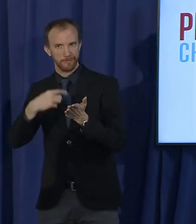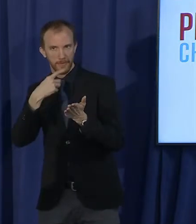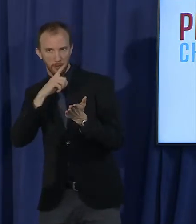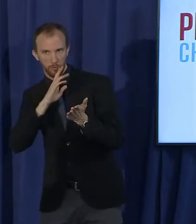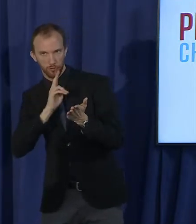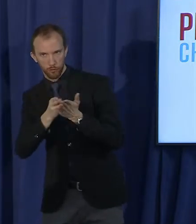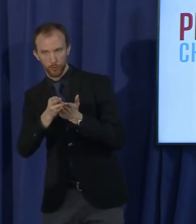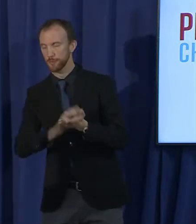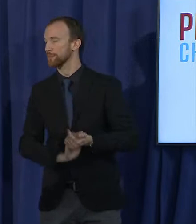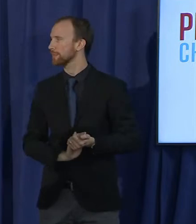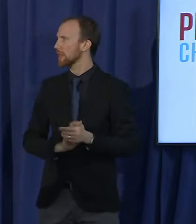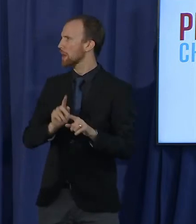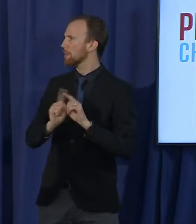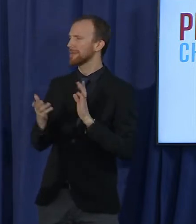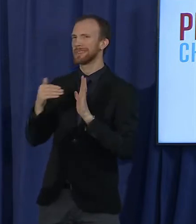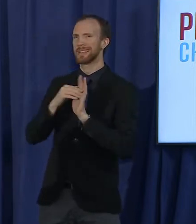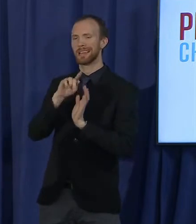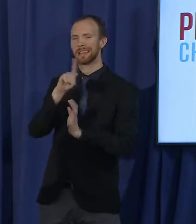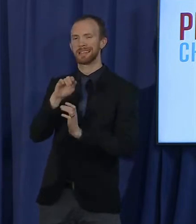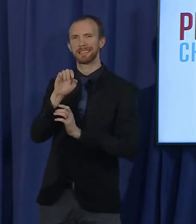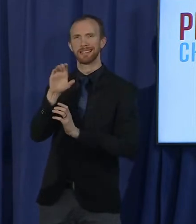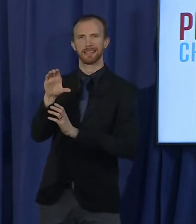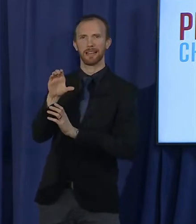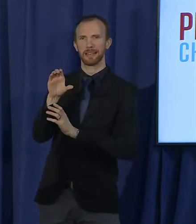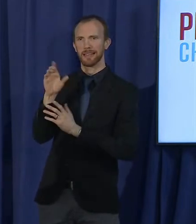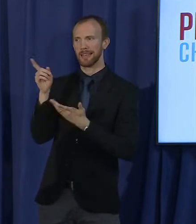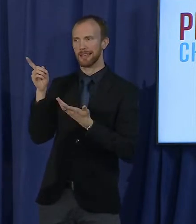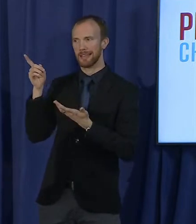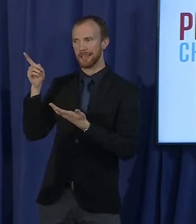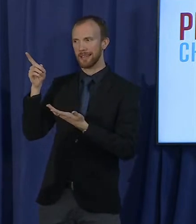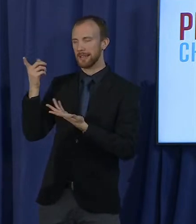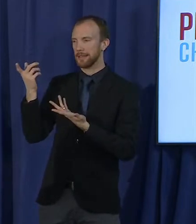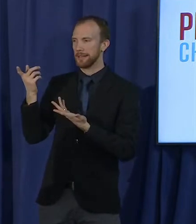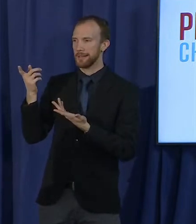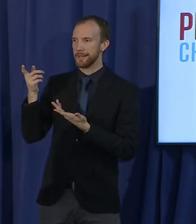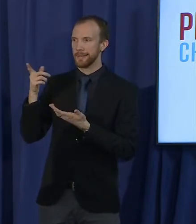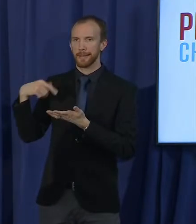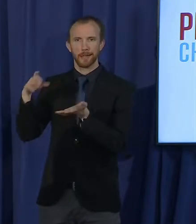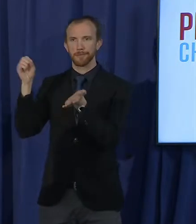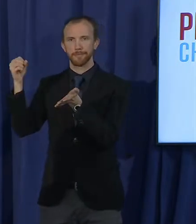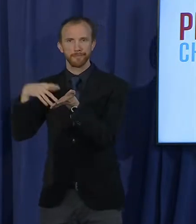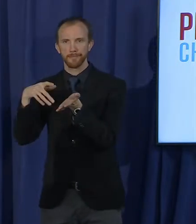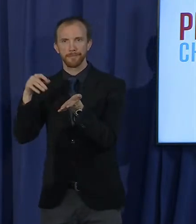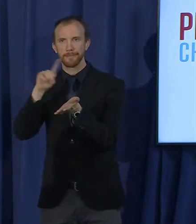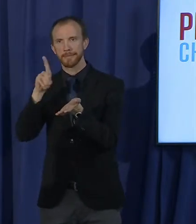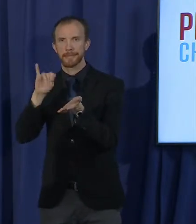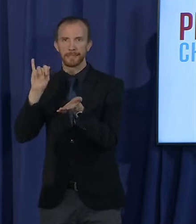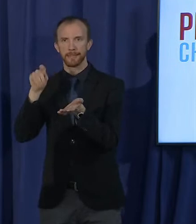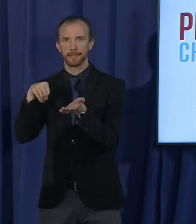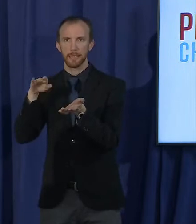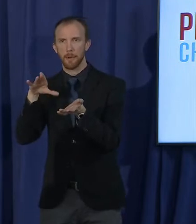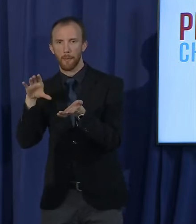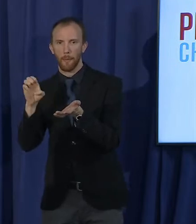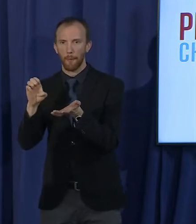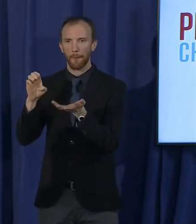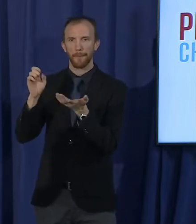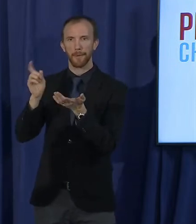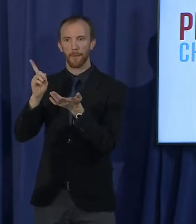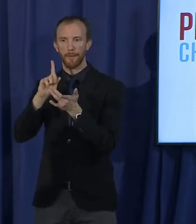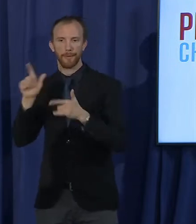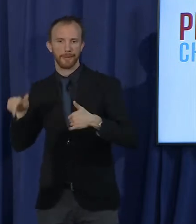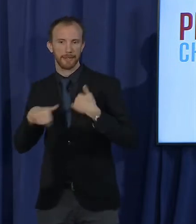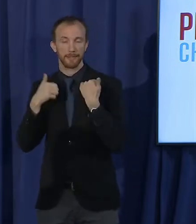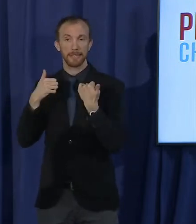for example, their zip code of location will let us potentially access that list